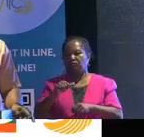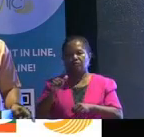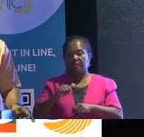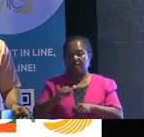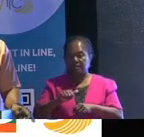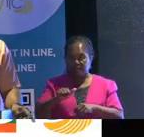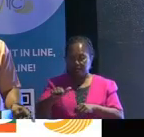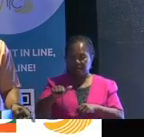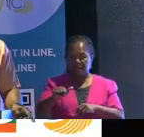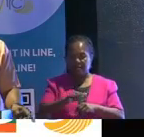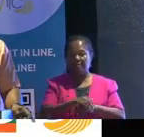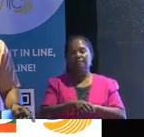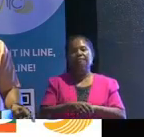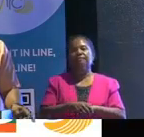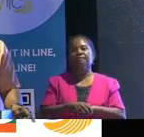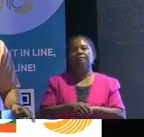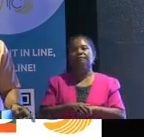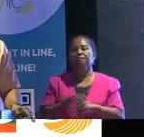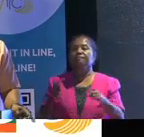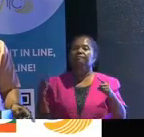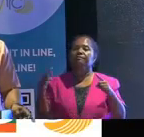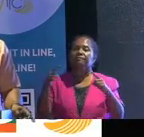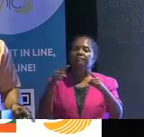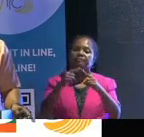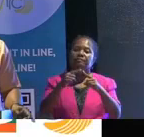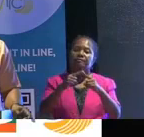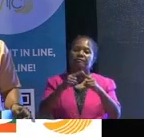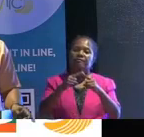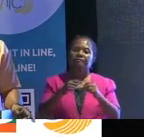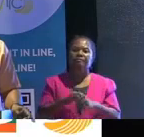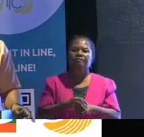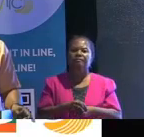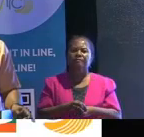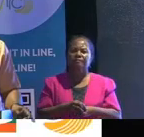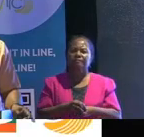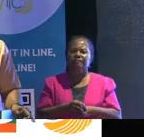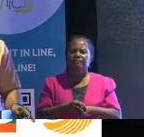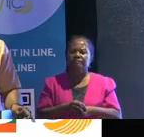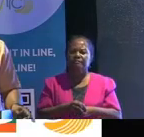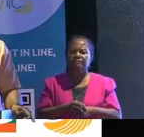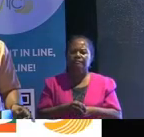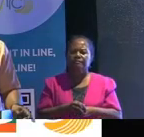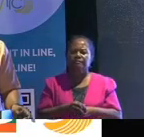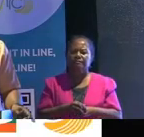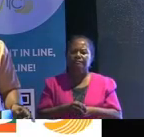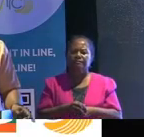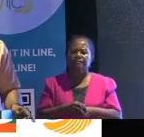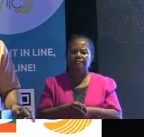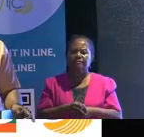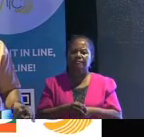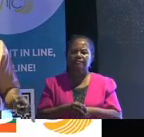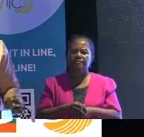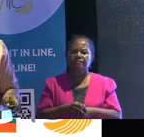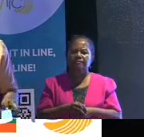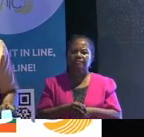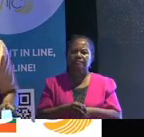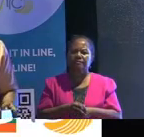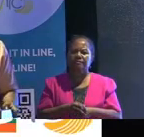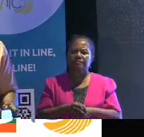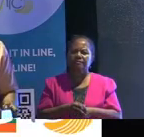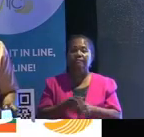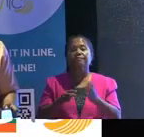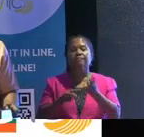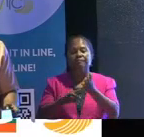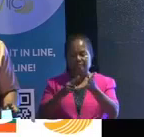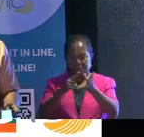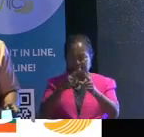for the purpose that it is originated for, then you will be taxed